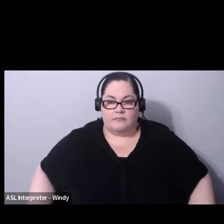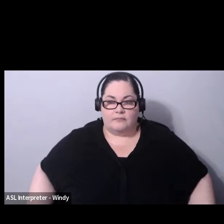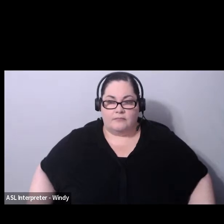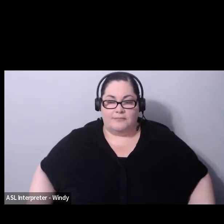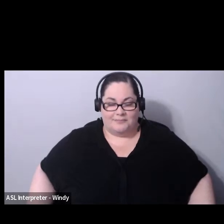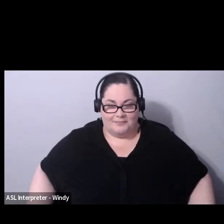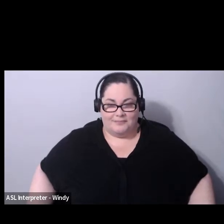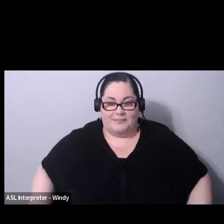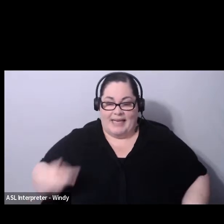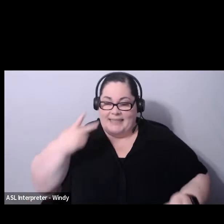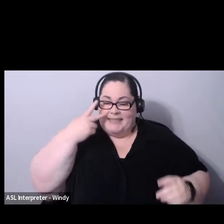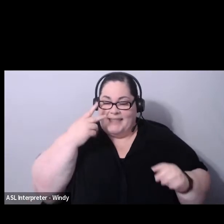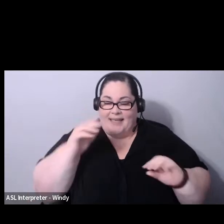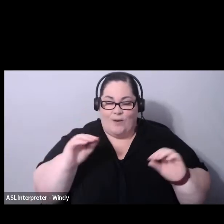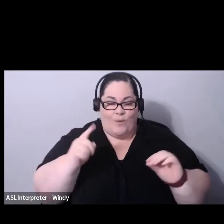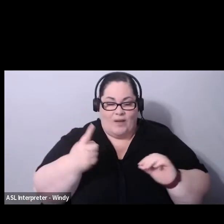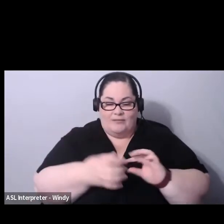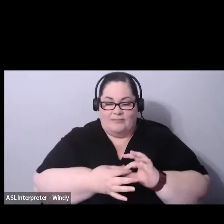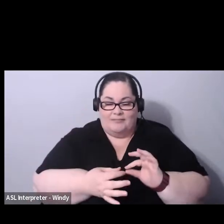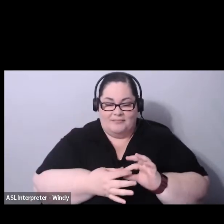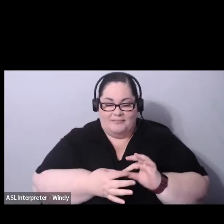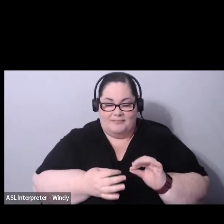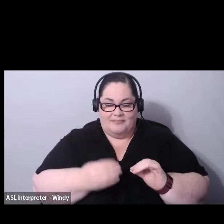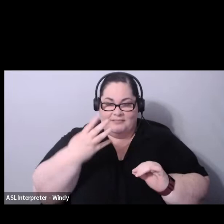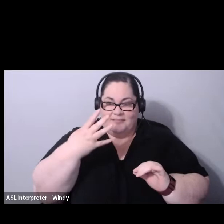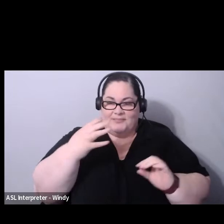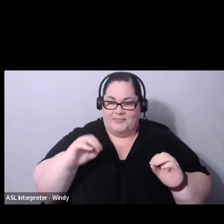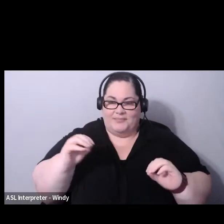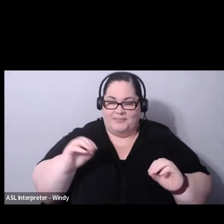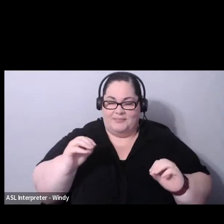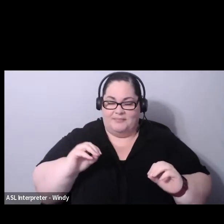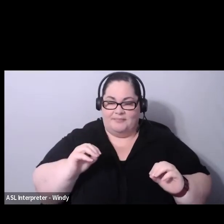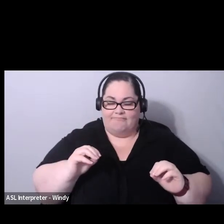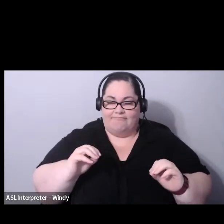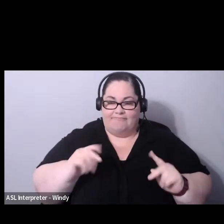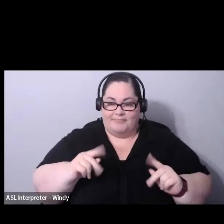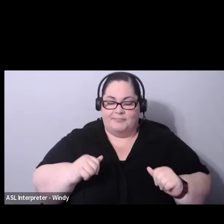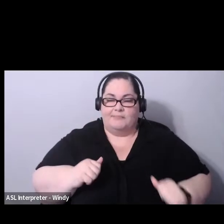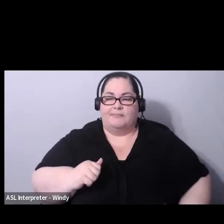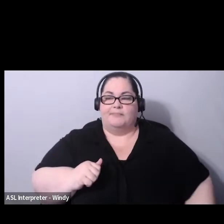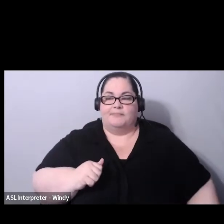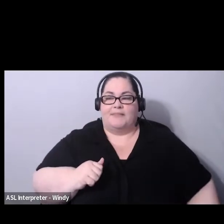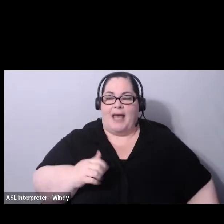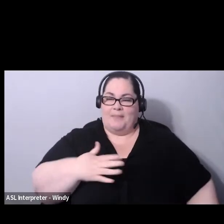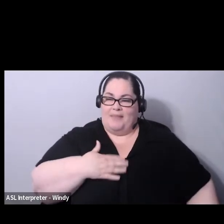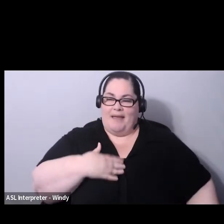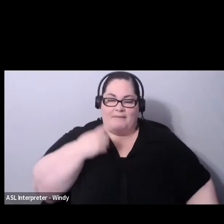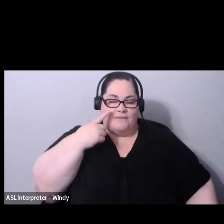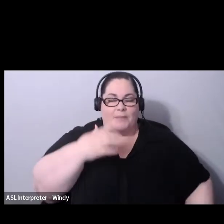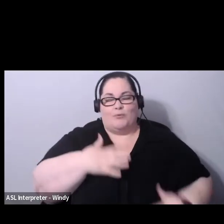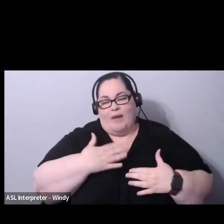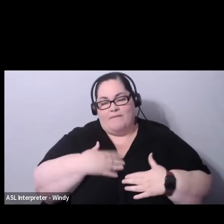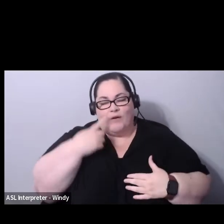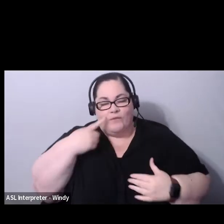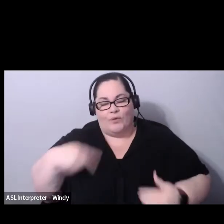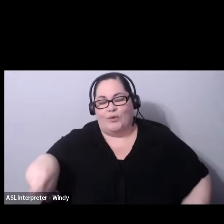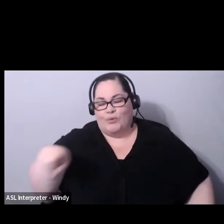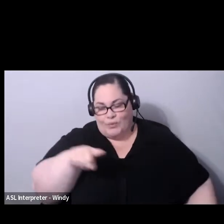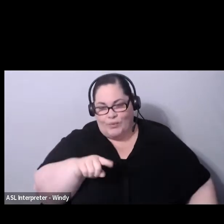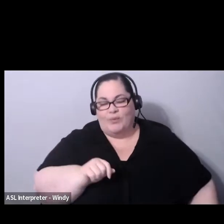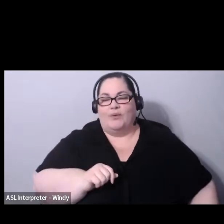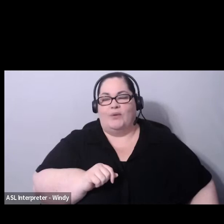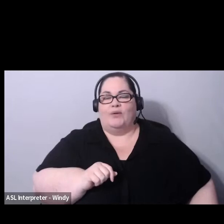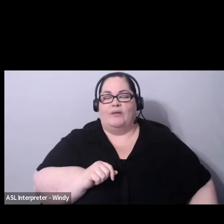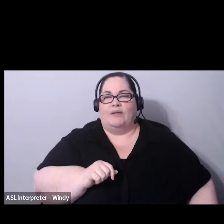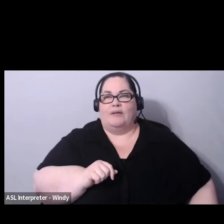Okay, I'm not seeing anybody turning on their camera, but I'm grateful for all of you and all that you do